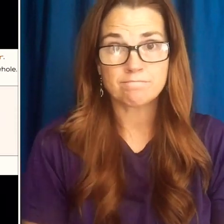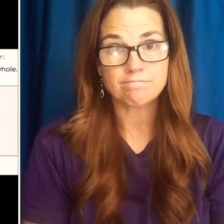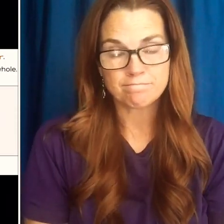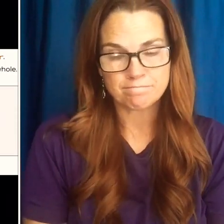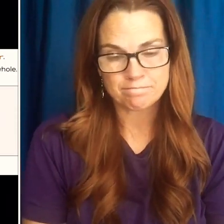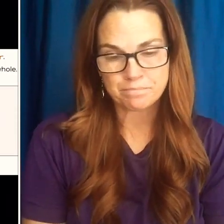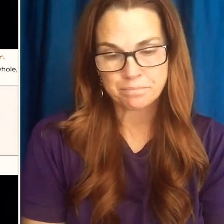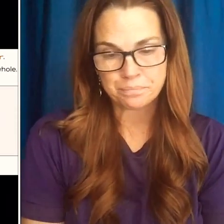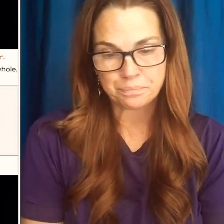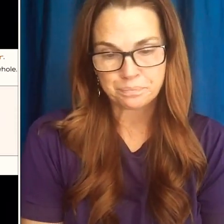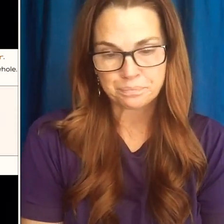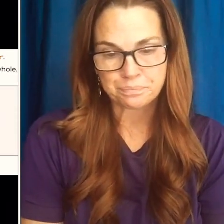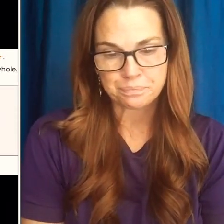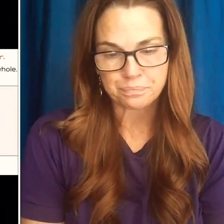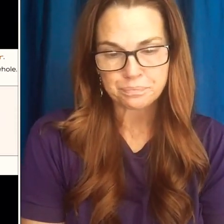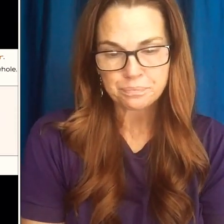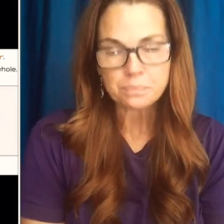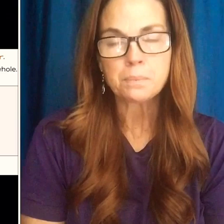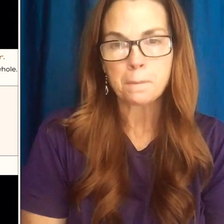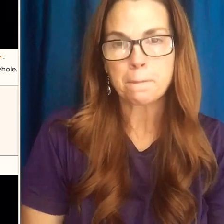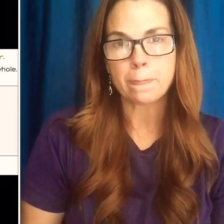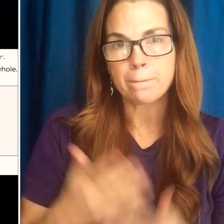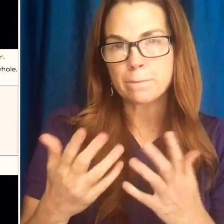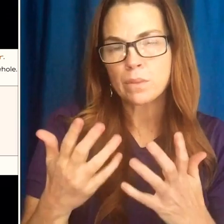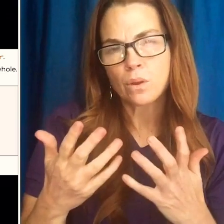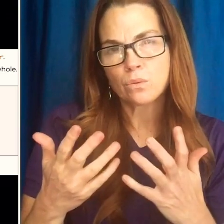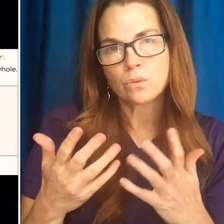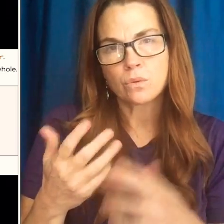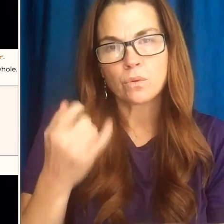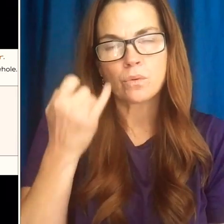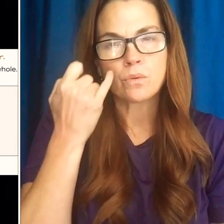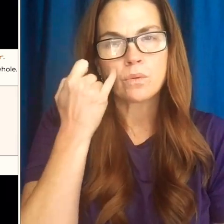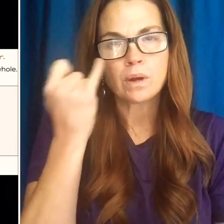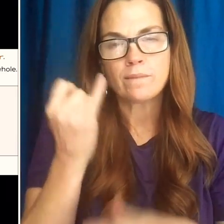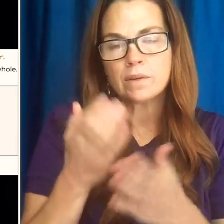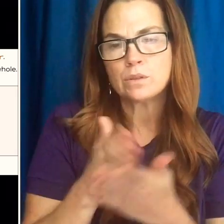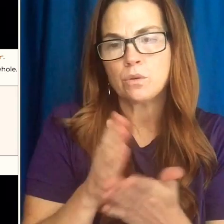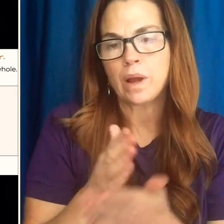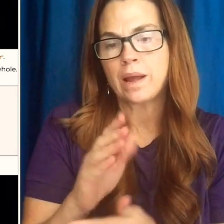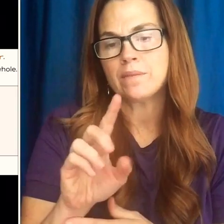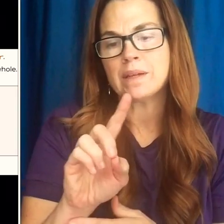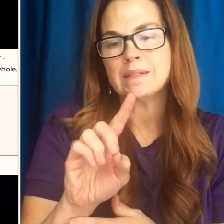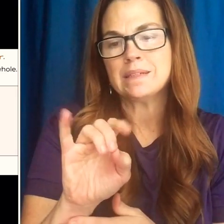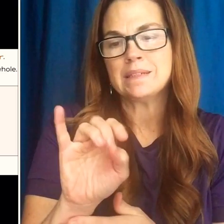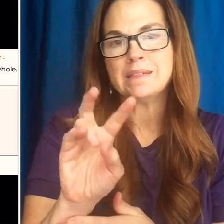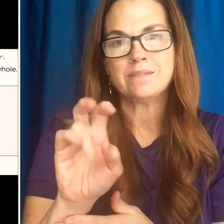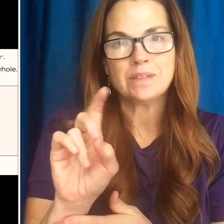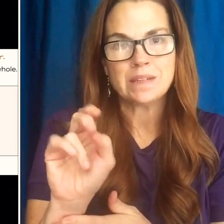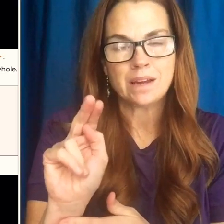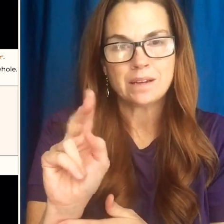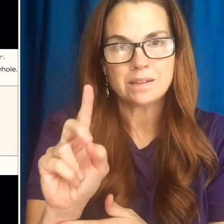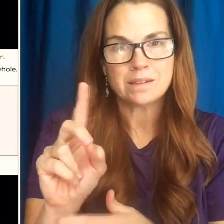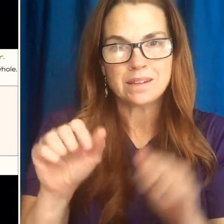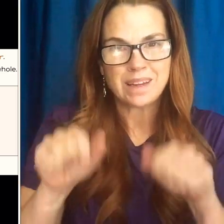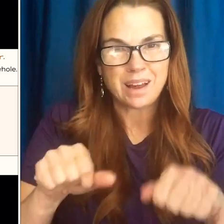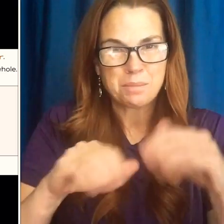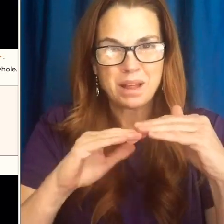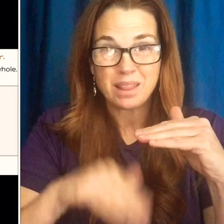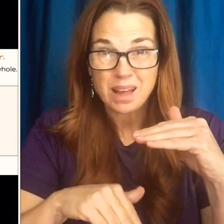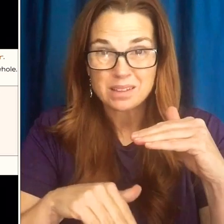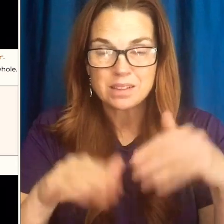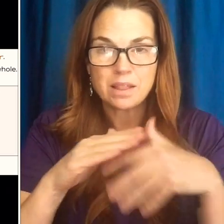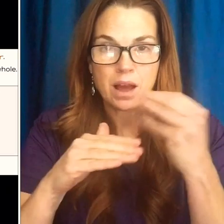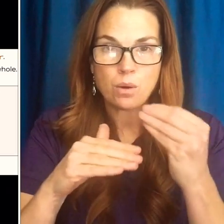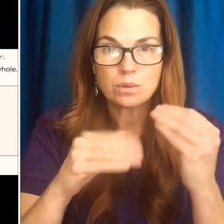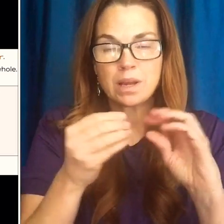Since it's okay to have a dividend that's less than the divisor, that just means that your quotient or your answer will be below